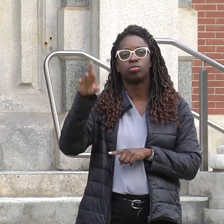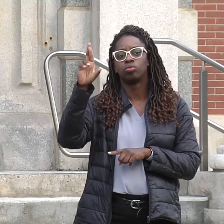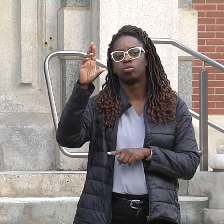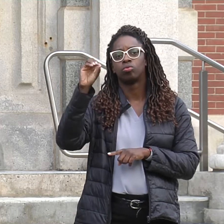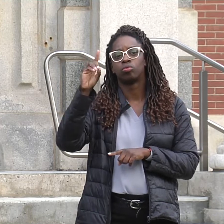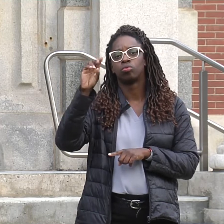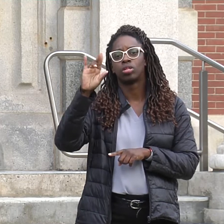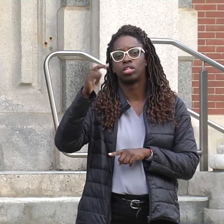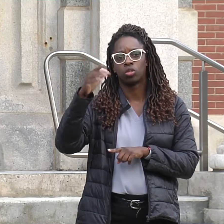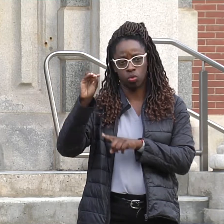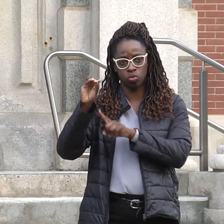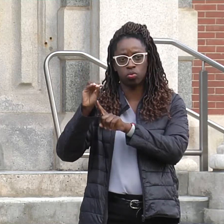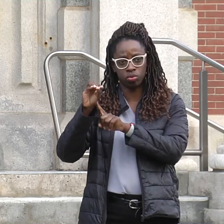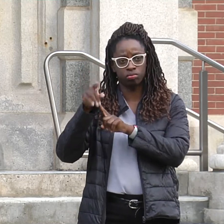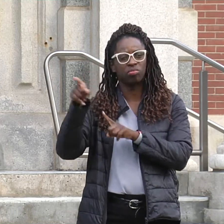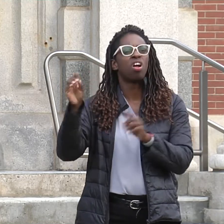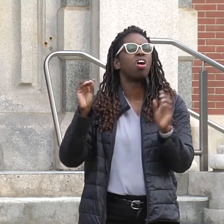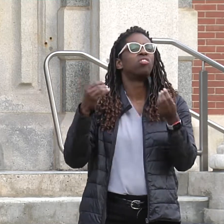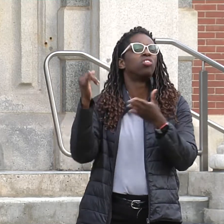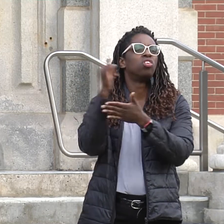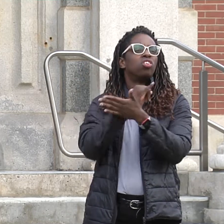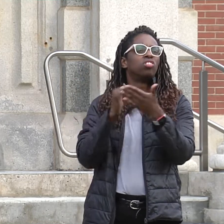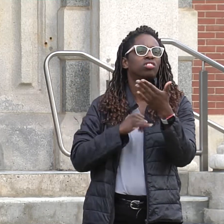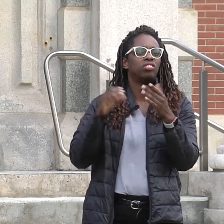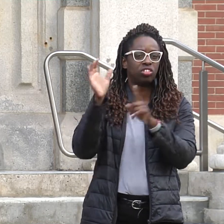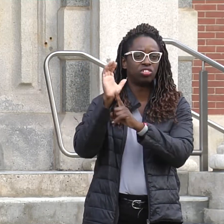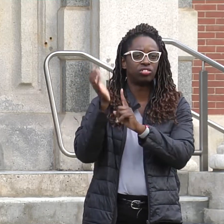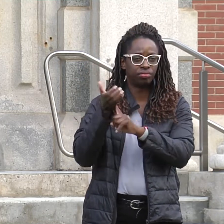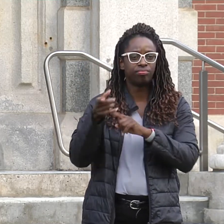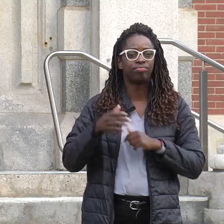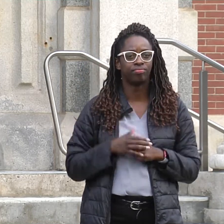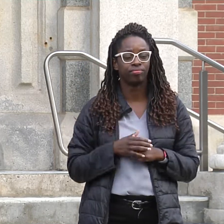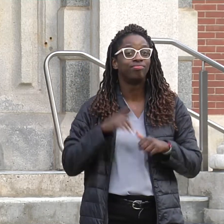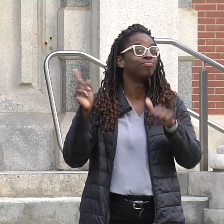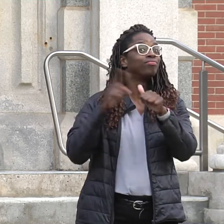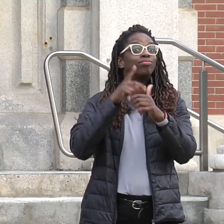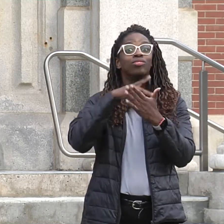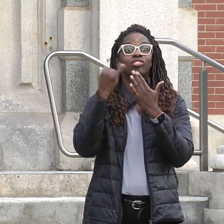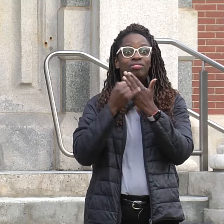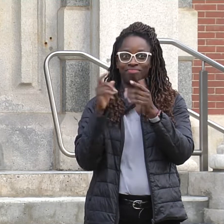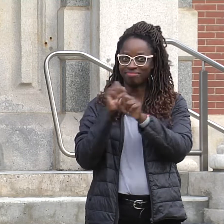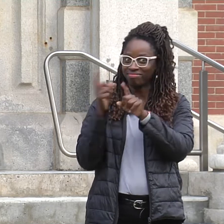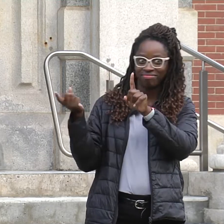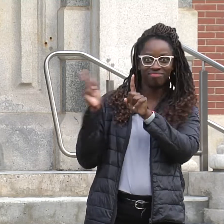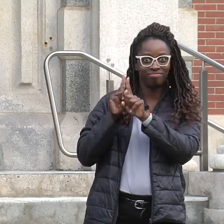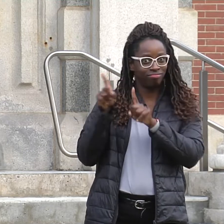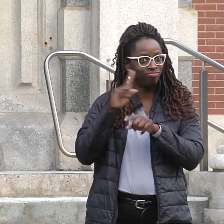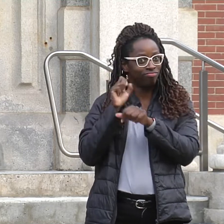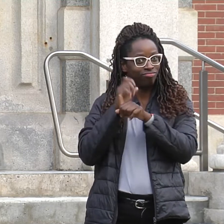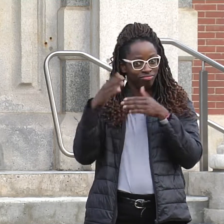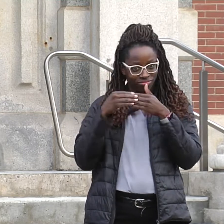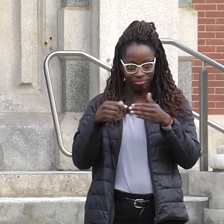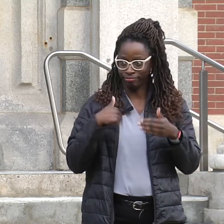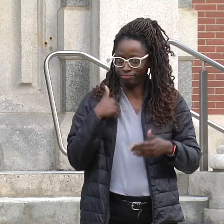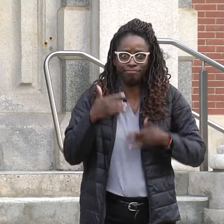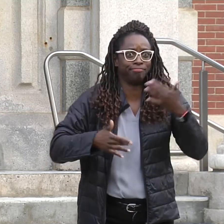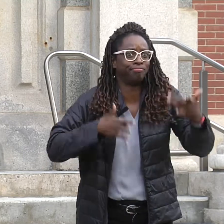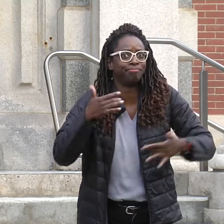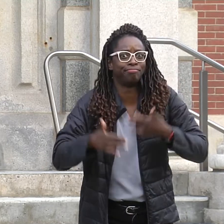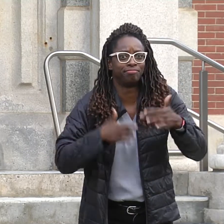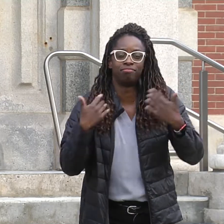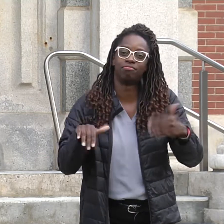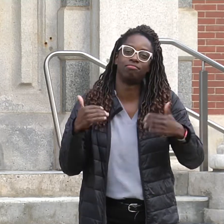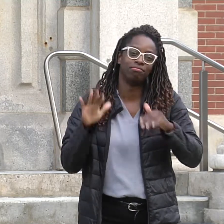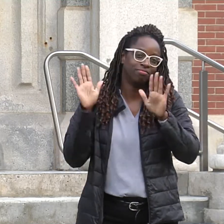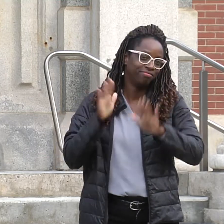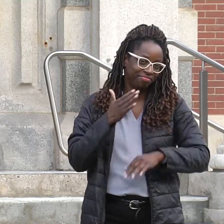Culture, who this is her first project coming on board, helping me, leading me through this project. It's really amazing. And finally, you know, this whole, I don't think